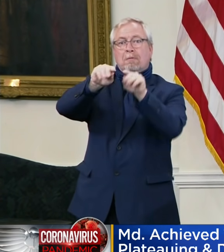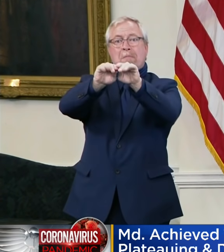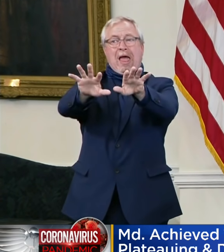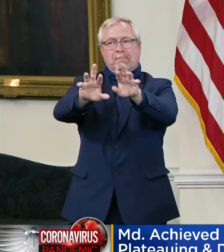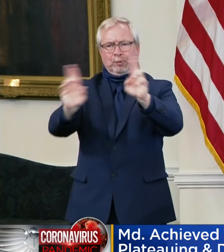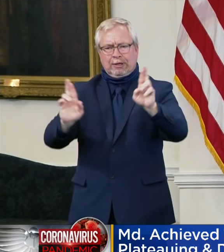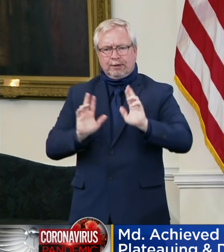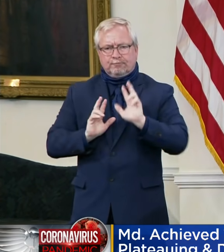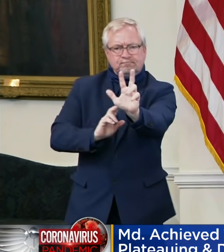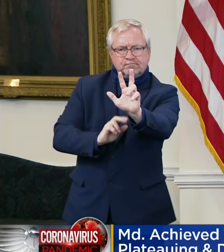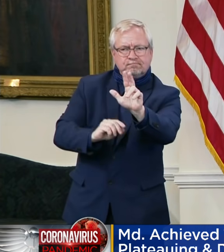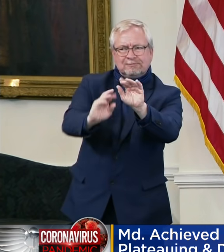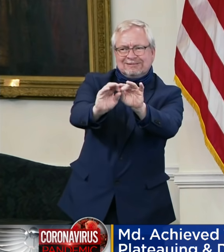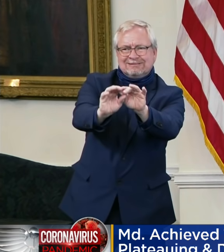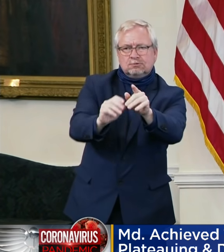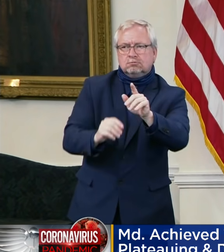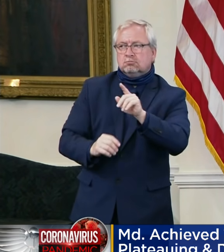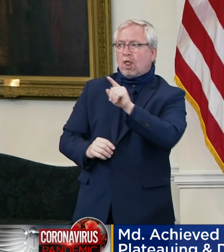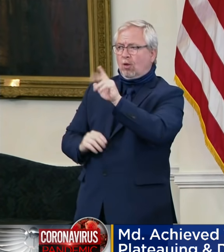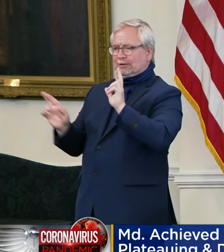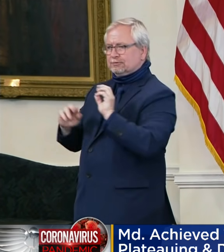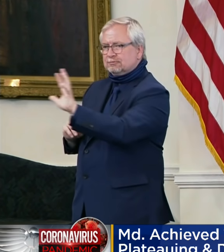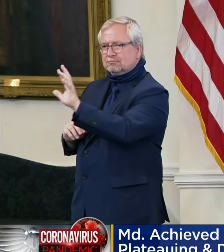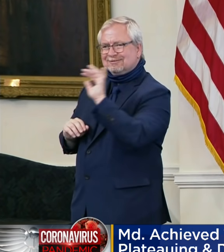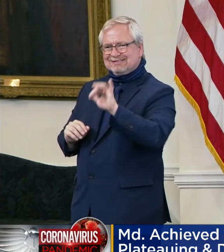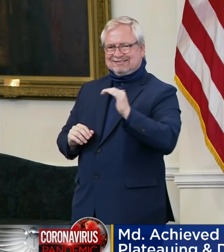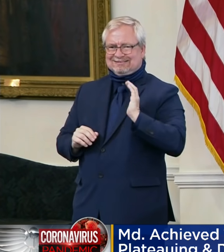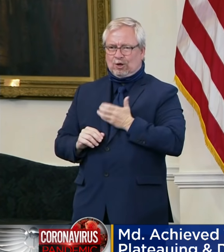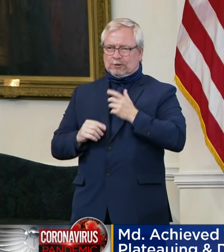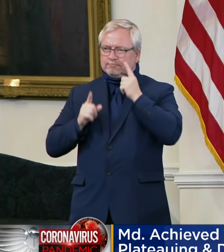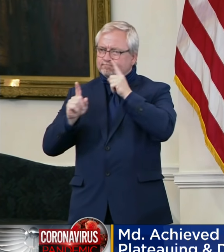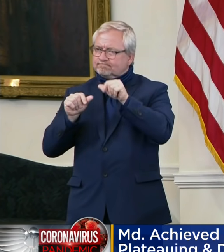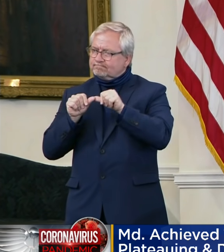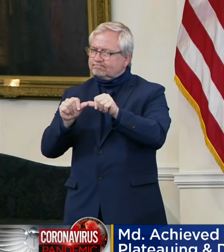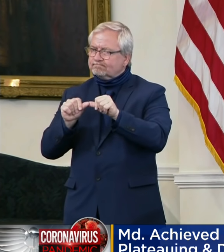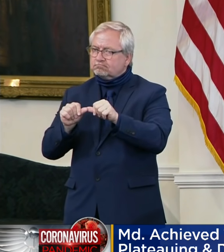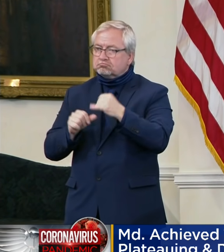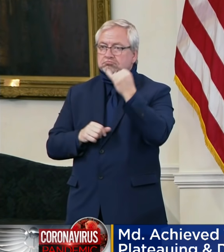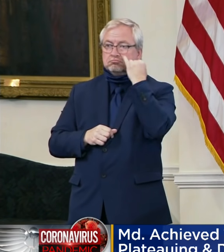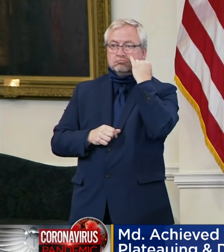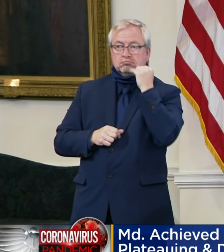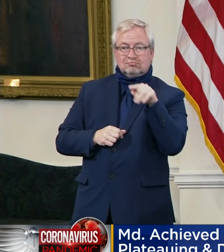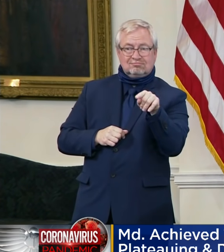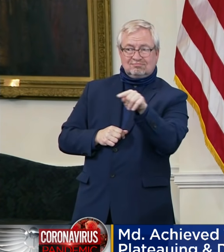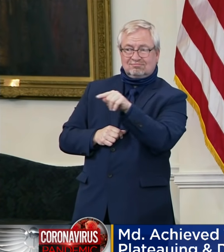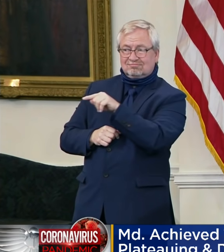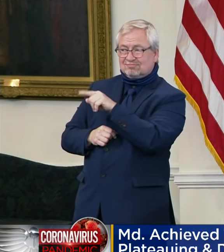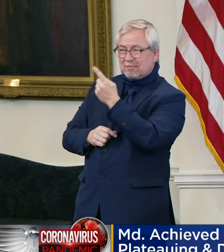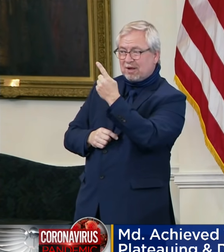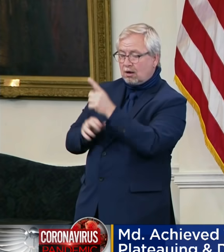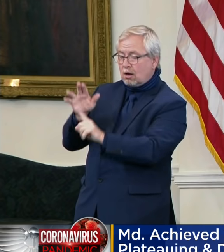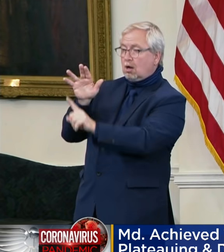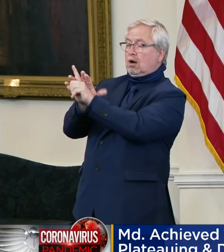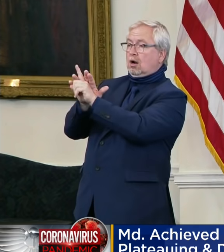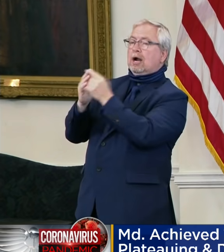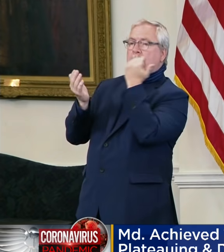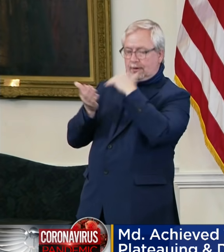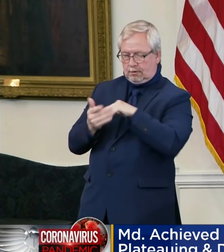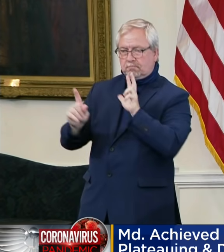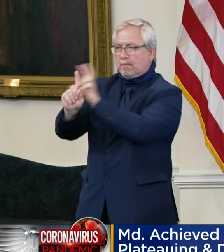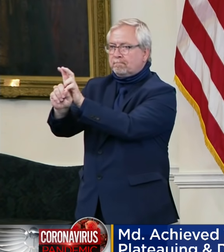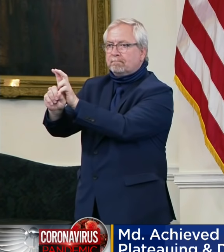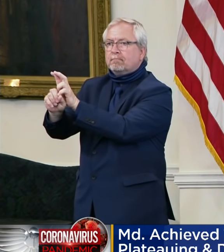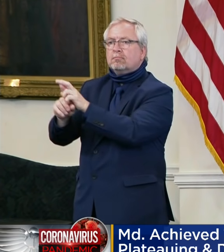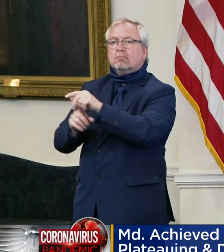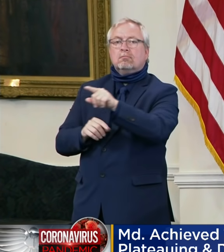we remain ready to quickly and decisively respond to any changes in the facts on the